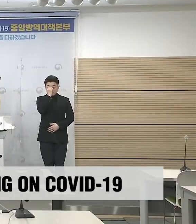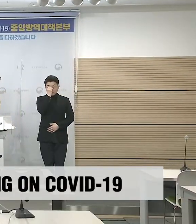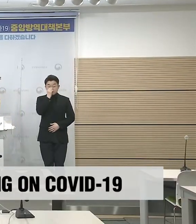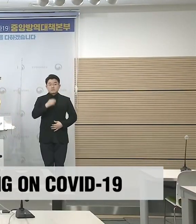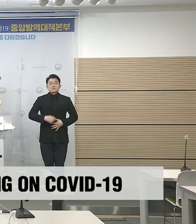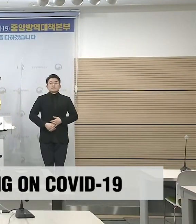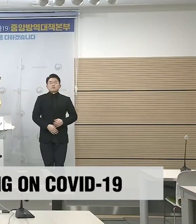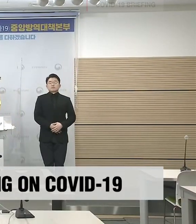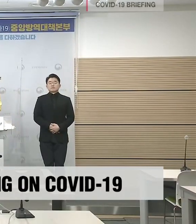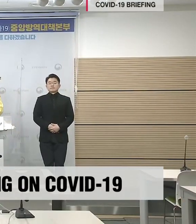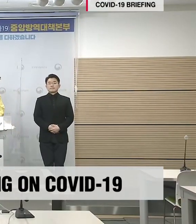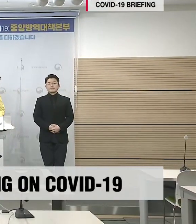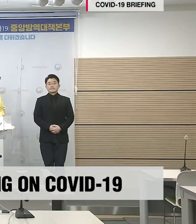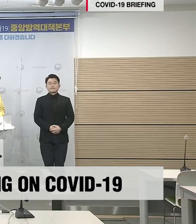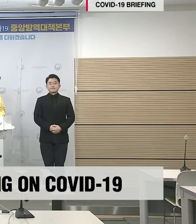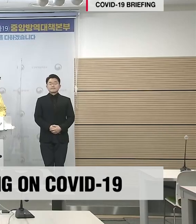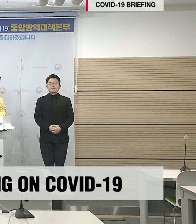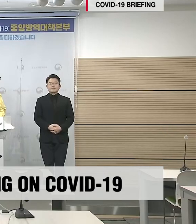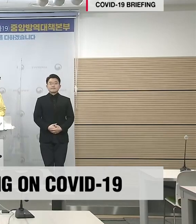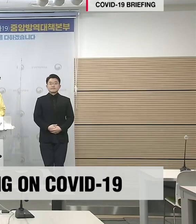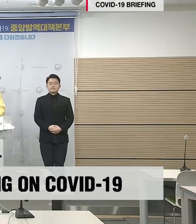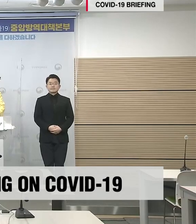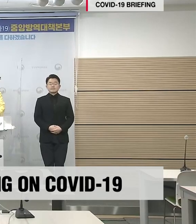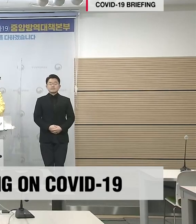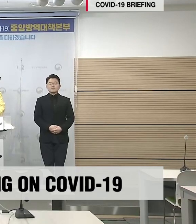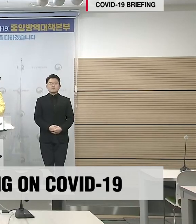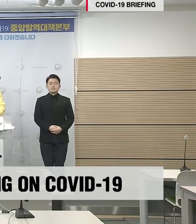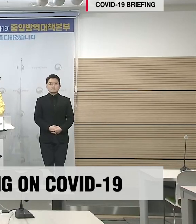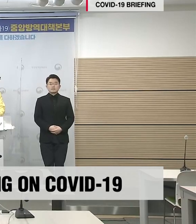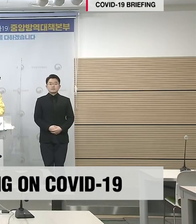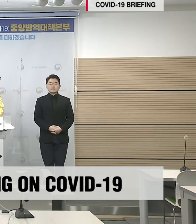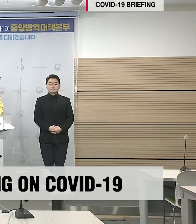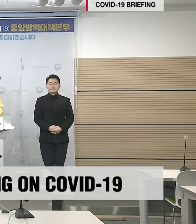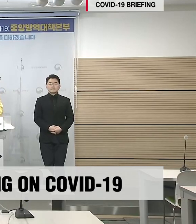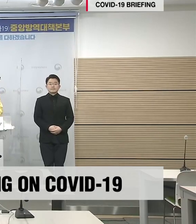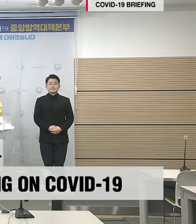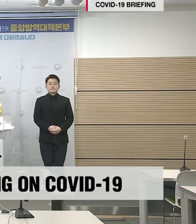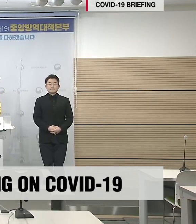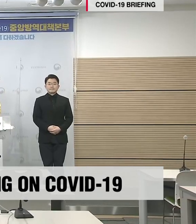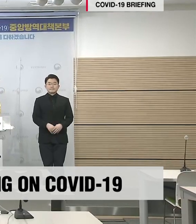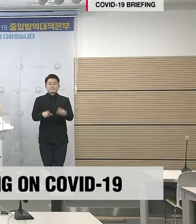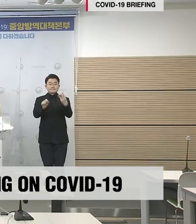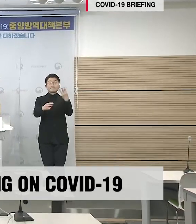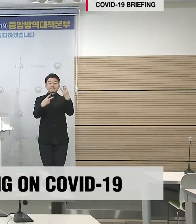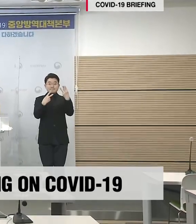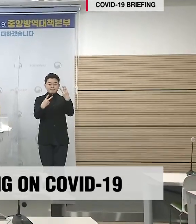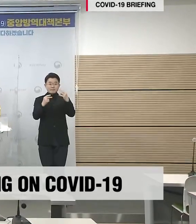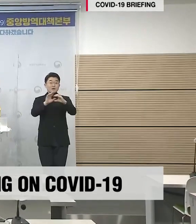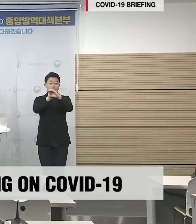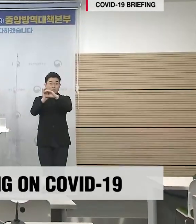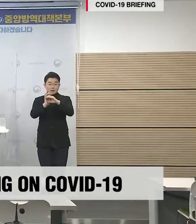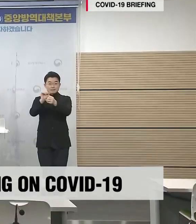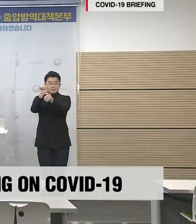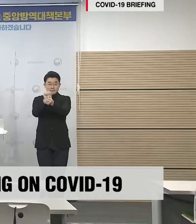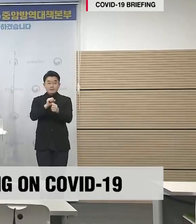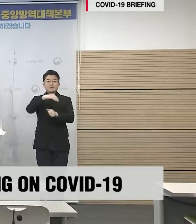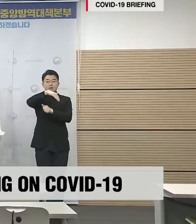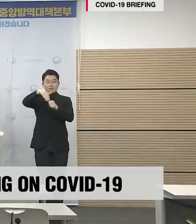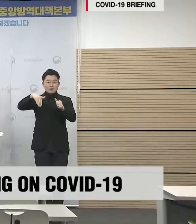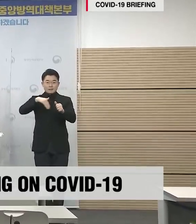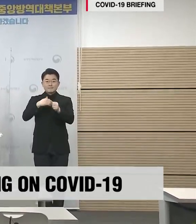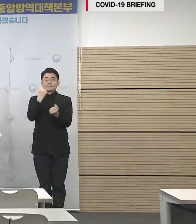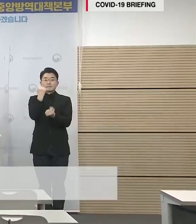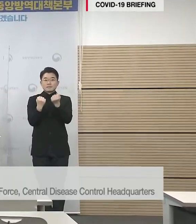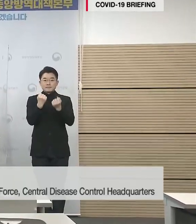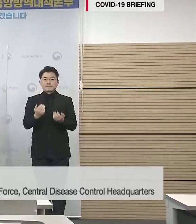afterwards. We have Director Lee Sang-won for the explanation on the regular briefing. Let us now begin our regular